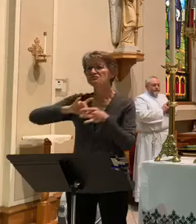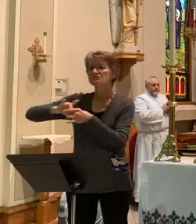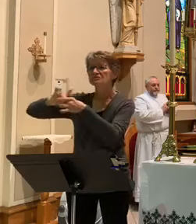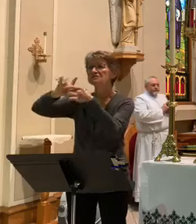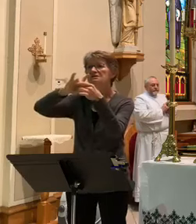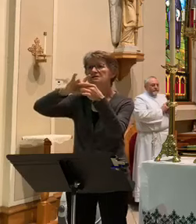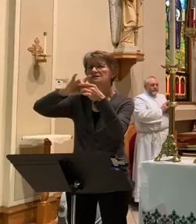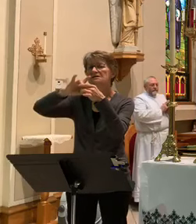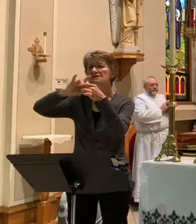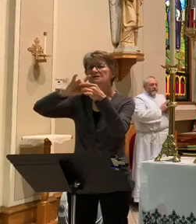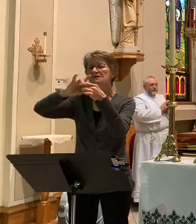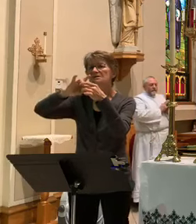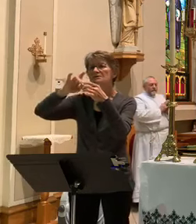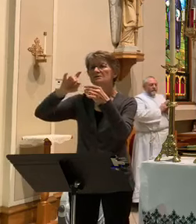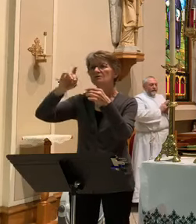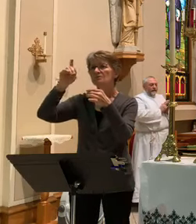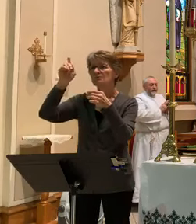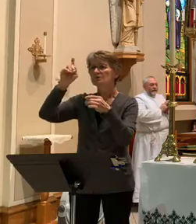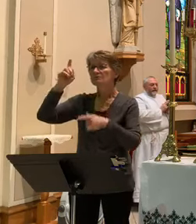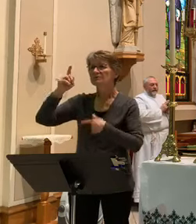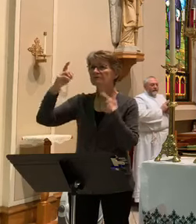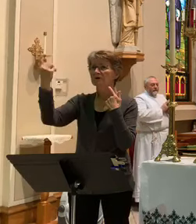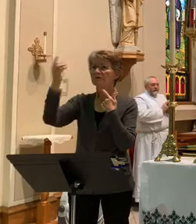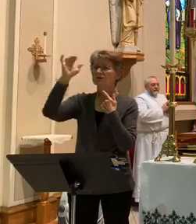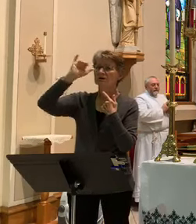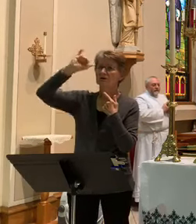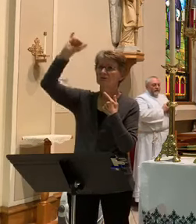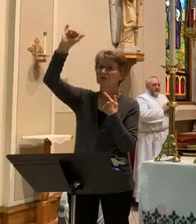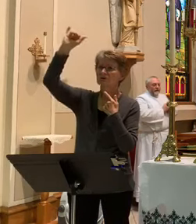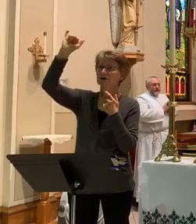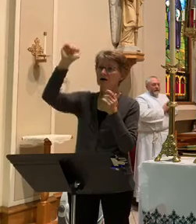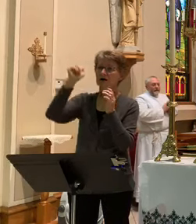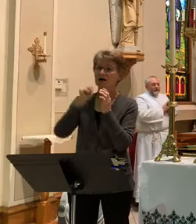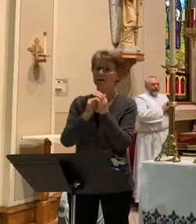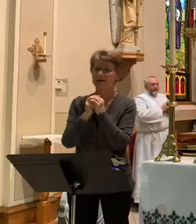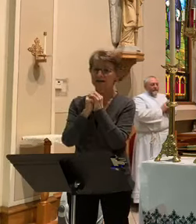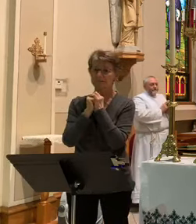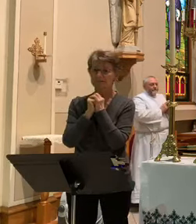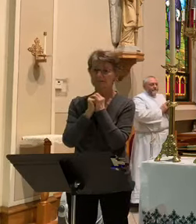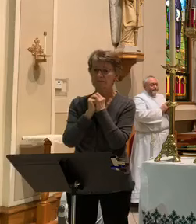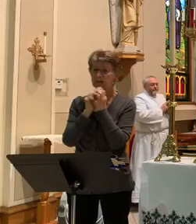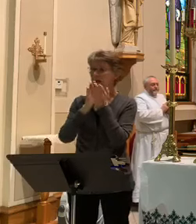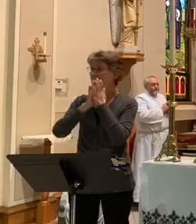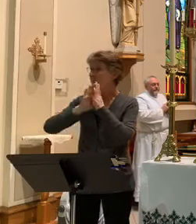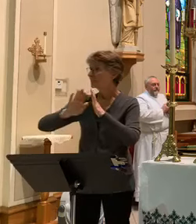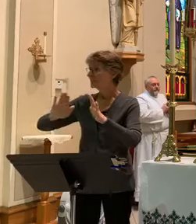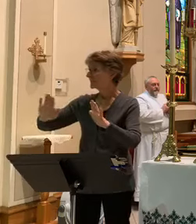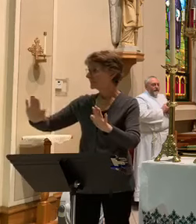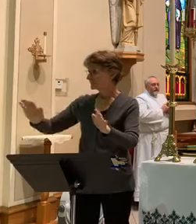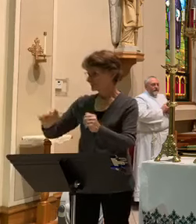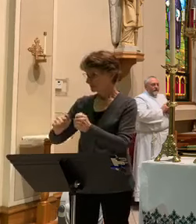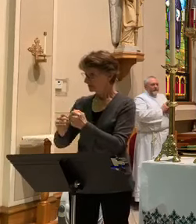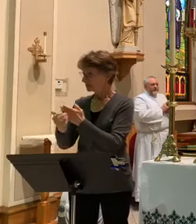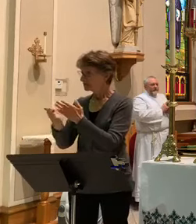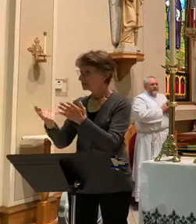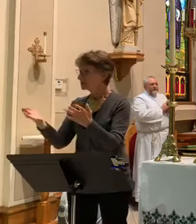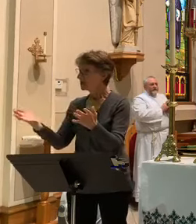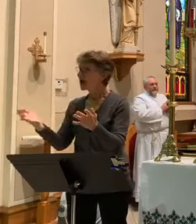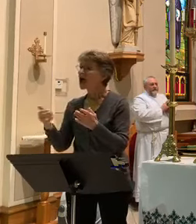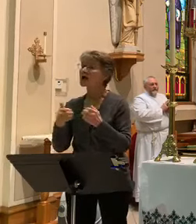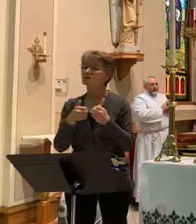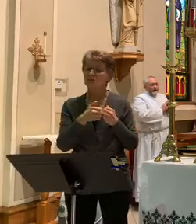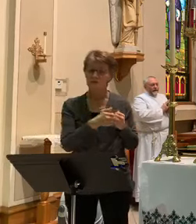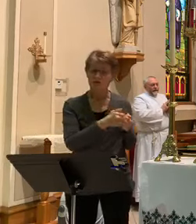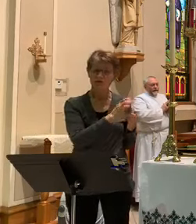in accordance with your will, who lives and reigns forever and ever. The peace of the Lord be with